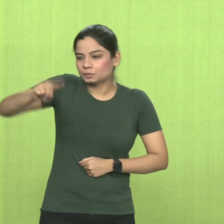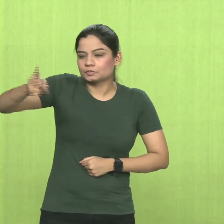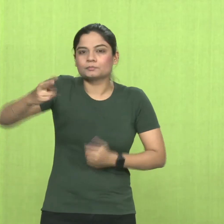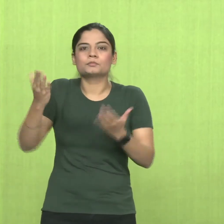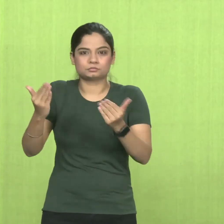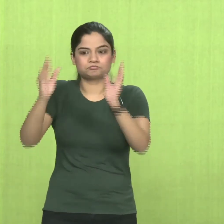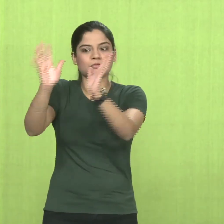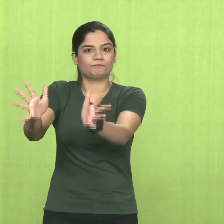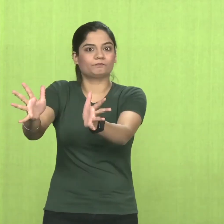two.